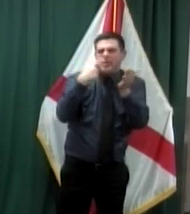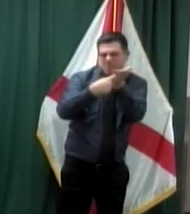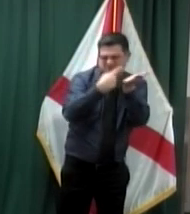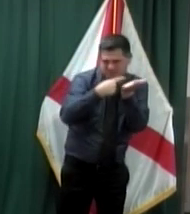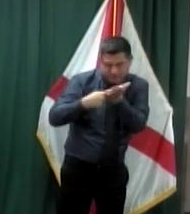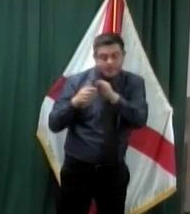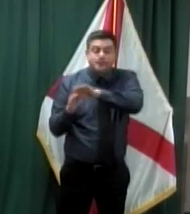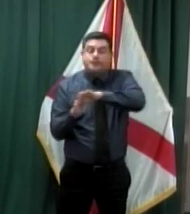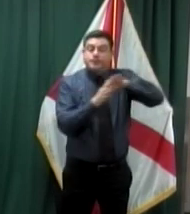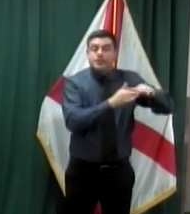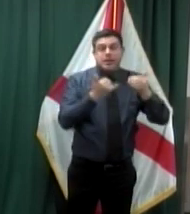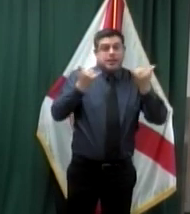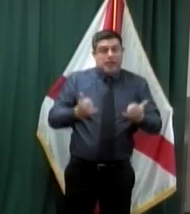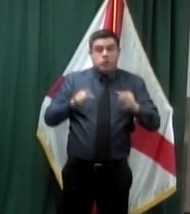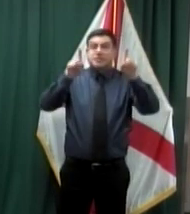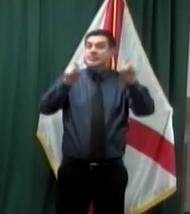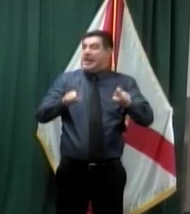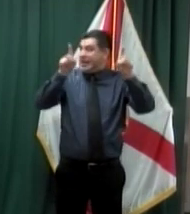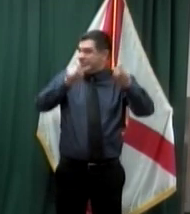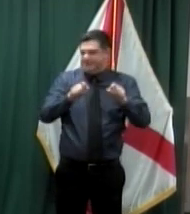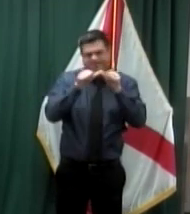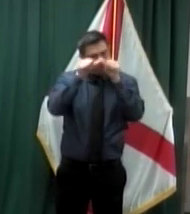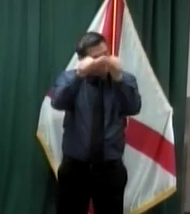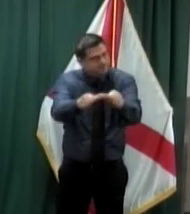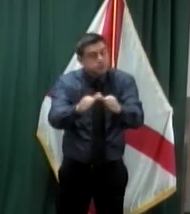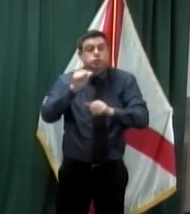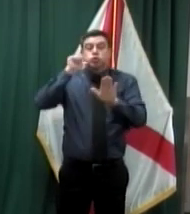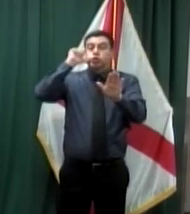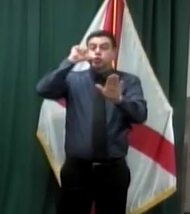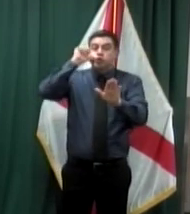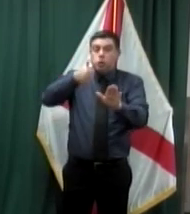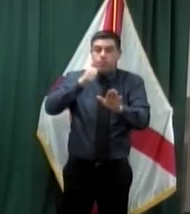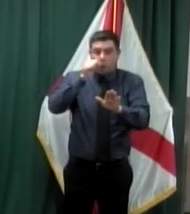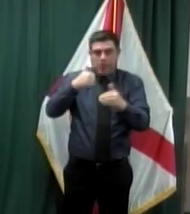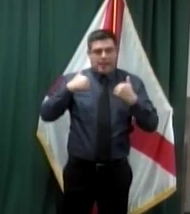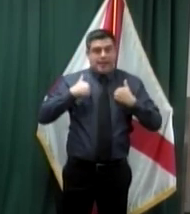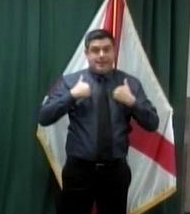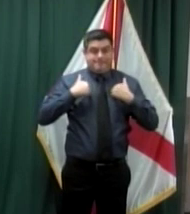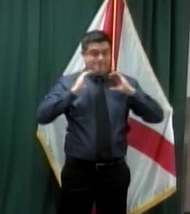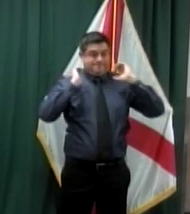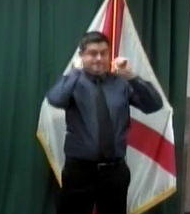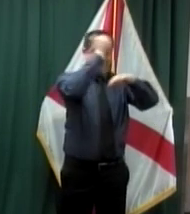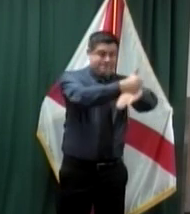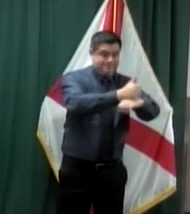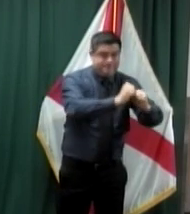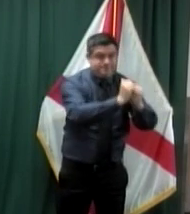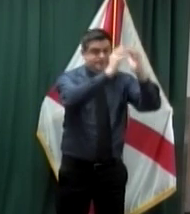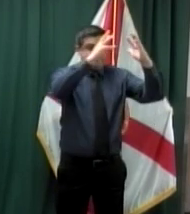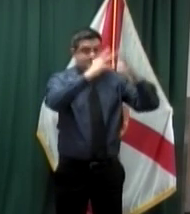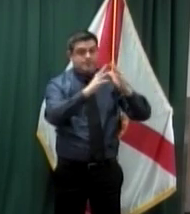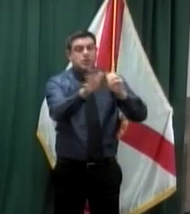tomorrow. That's going to be at Jackson Heights Middle School at 41 Academy Avenue in Oviedo.